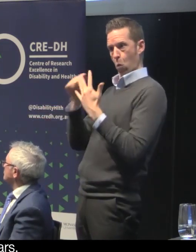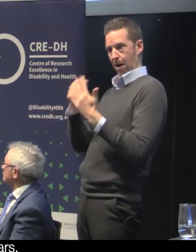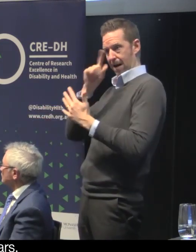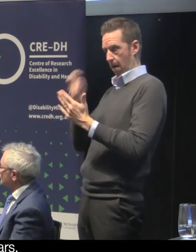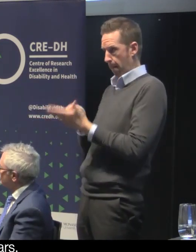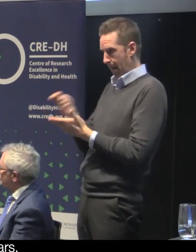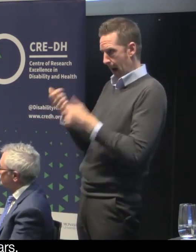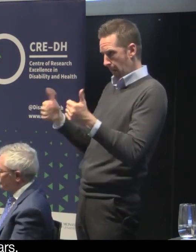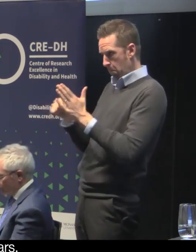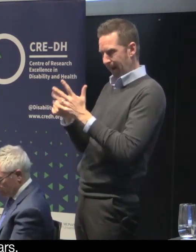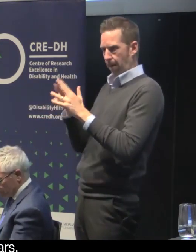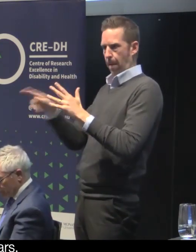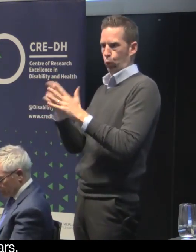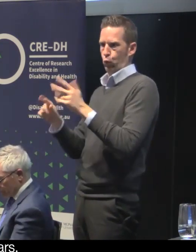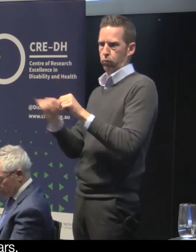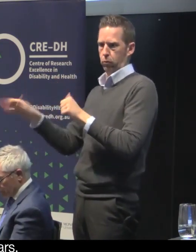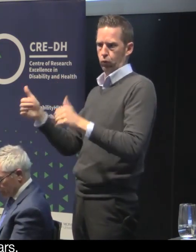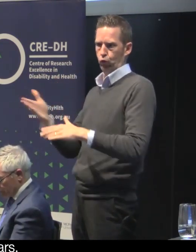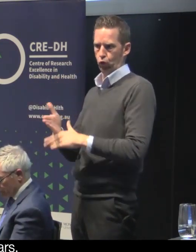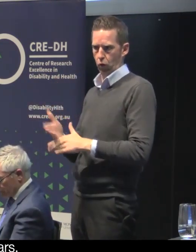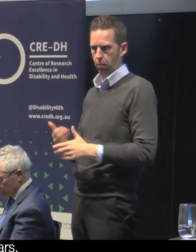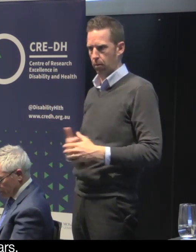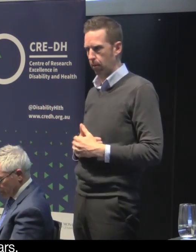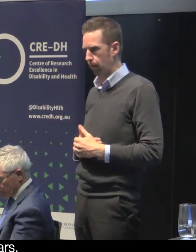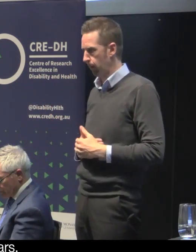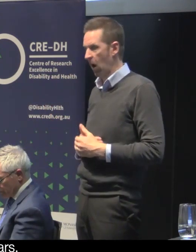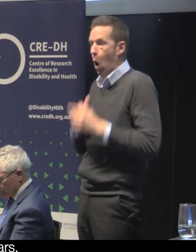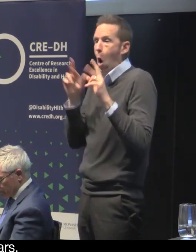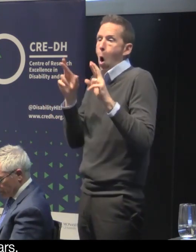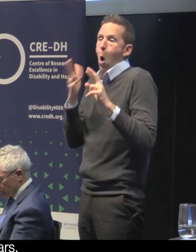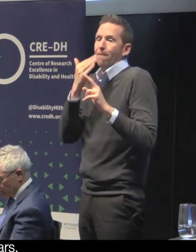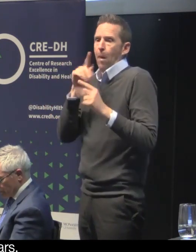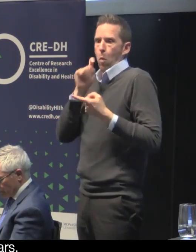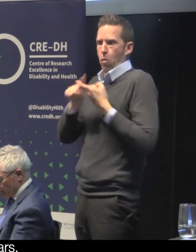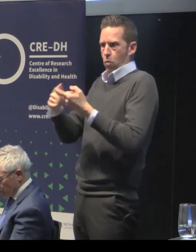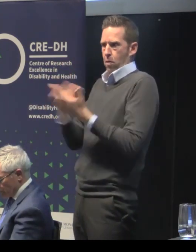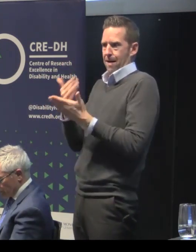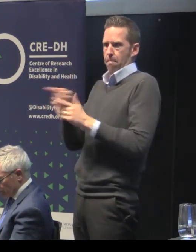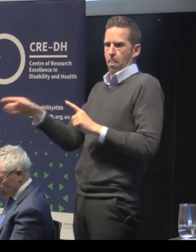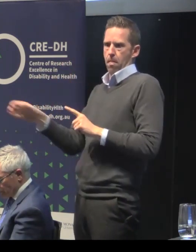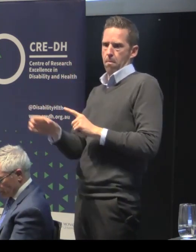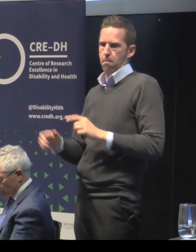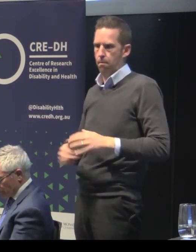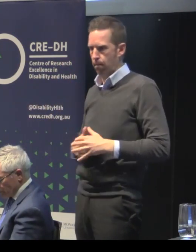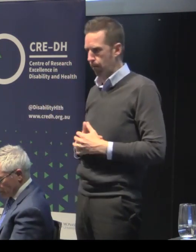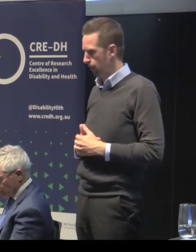their pay up and you can hopefully maintain them. And this is a really nice feature